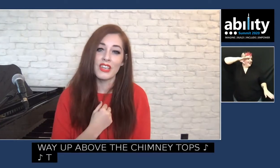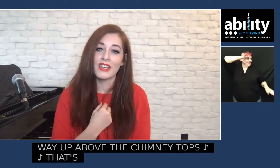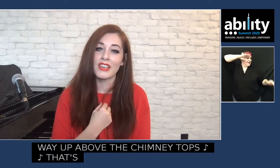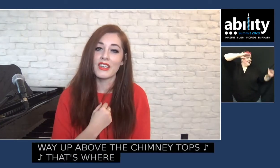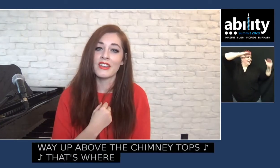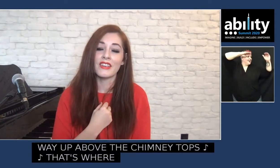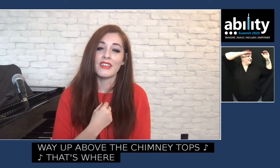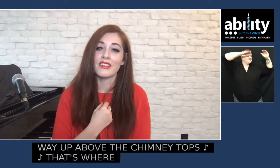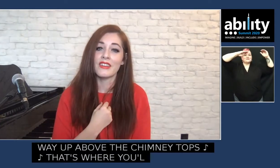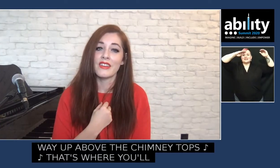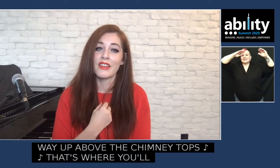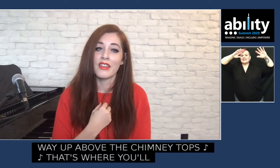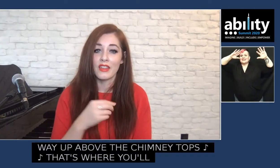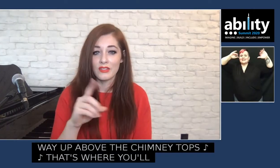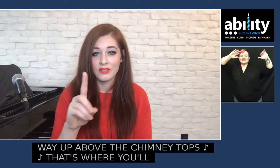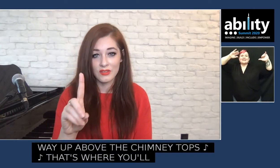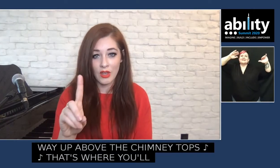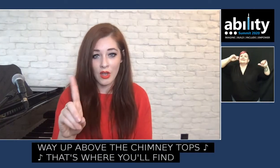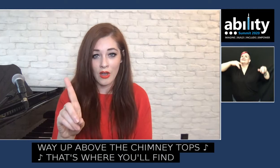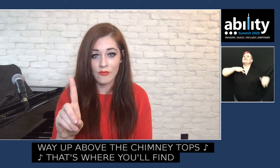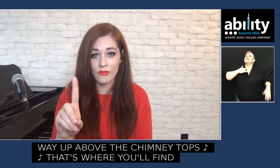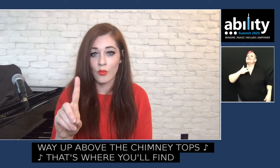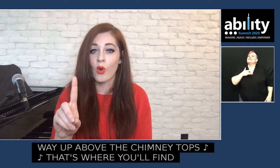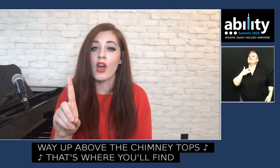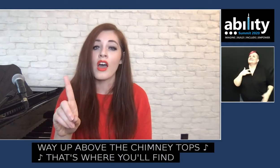find me.